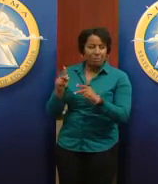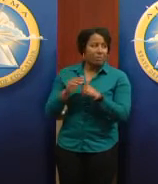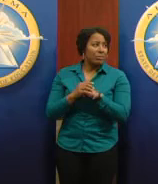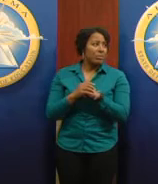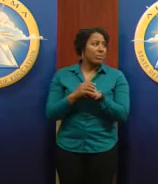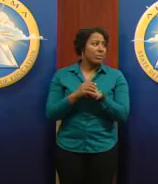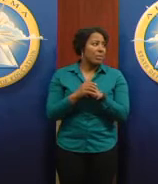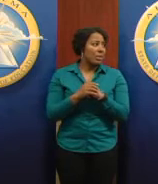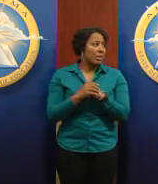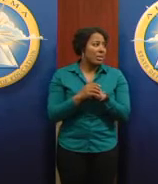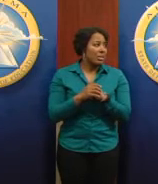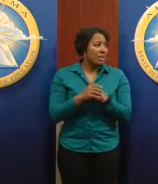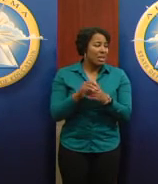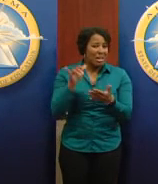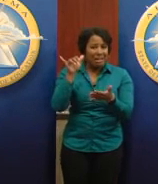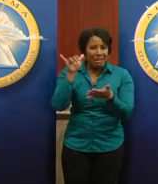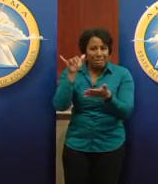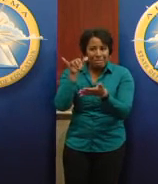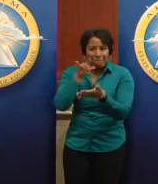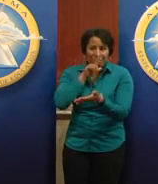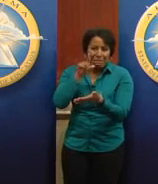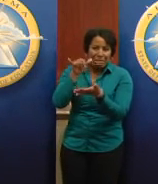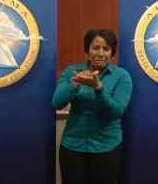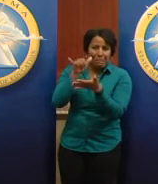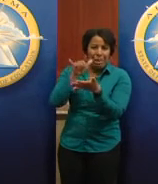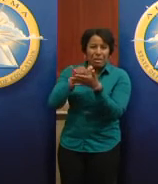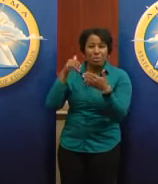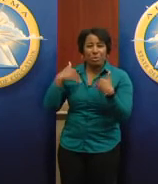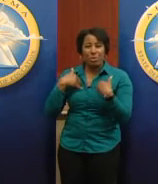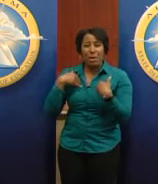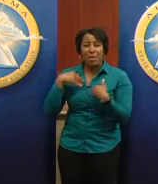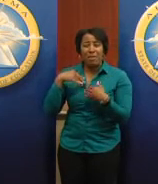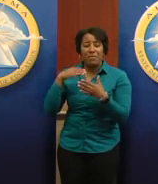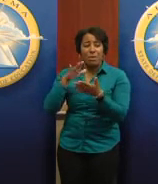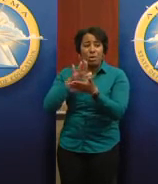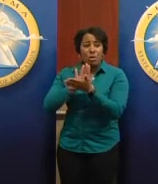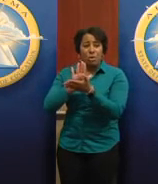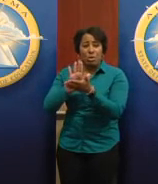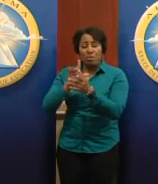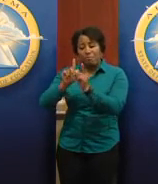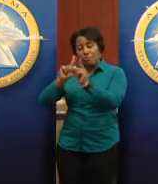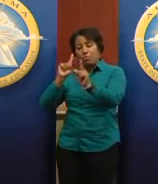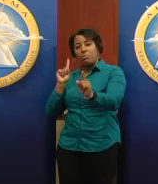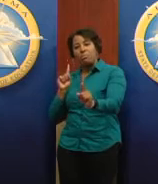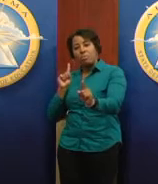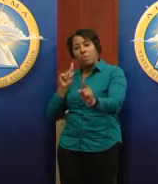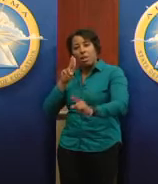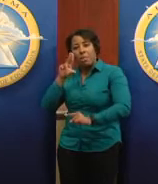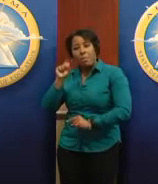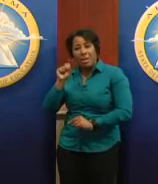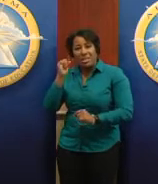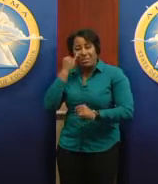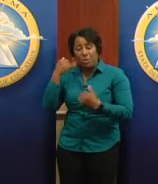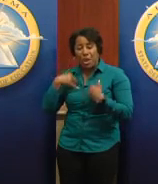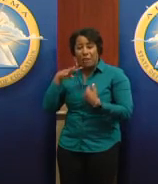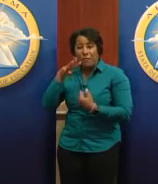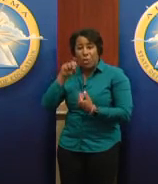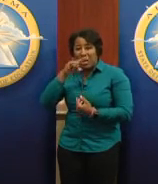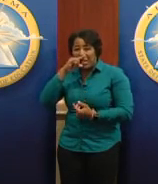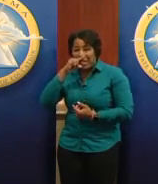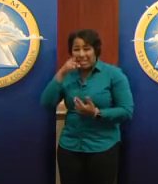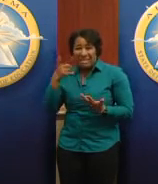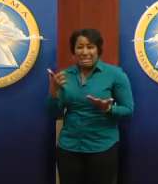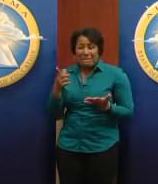completely impossible to try to have social distancing on a bus with 40 kids and you're trying to keep that space between them. Sure.